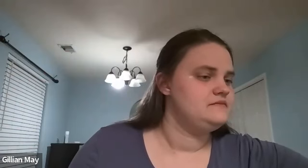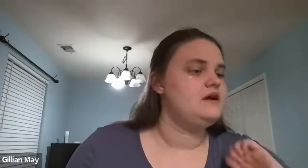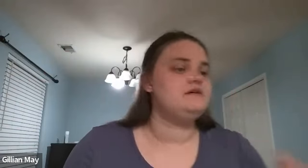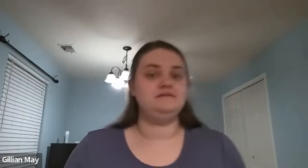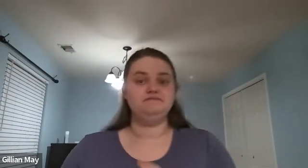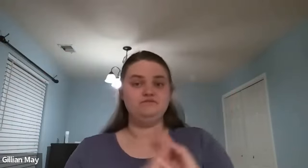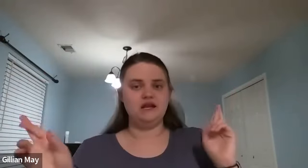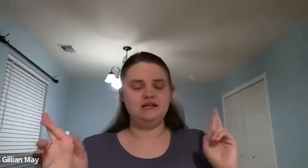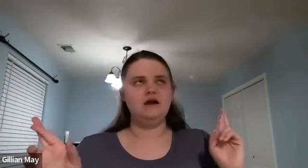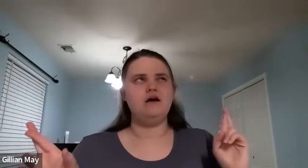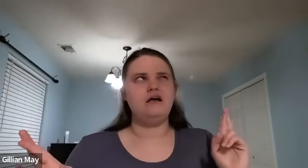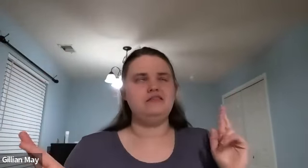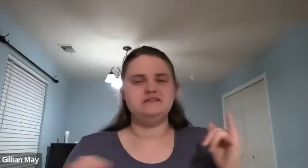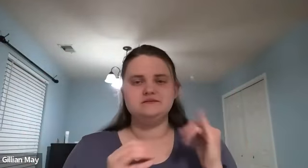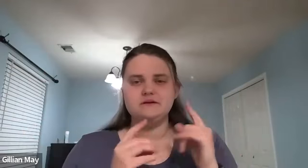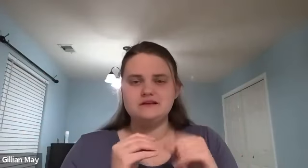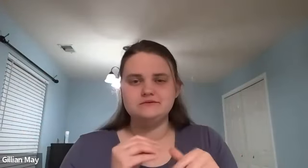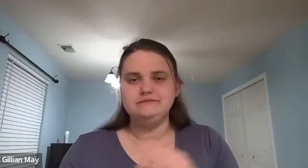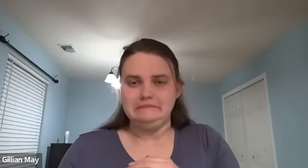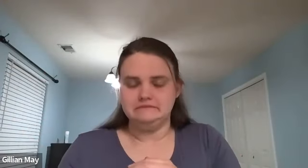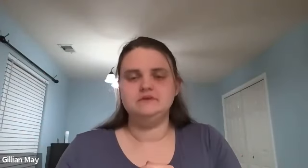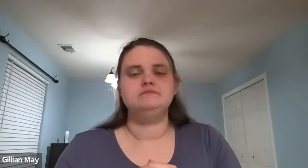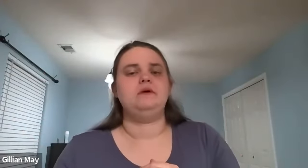All right, ready? I think this is our last one. Okay.